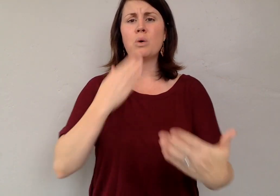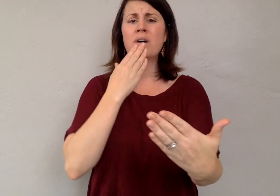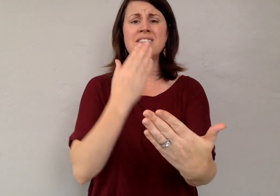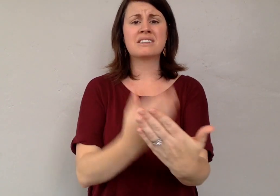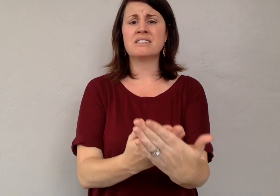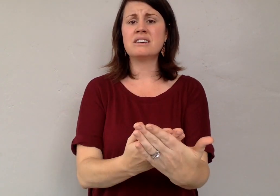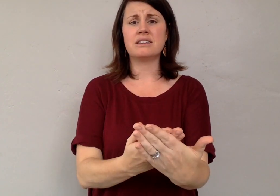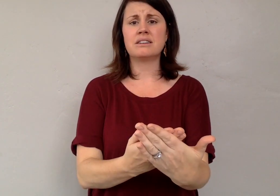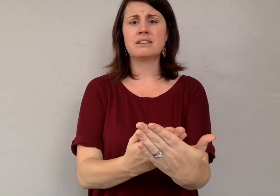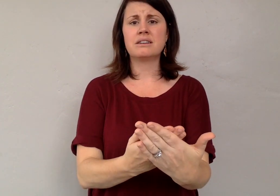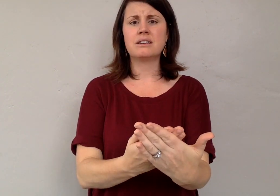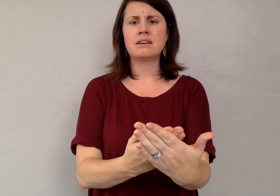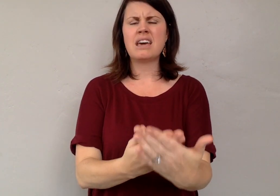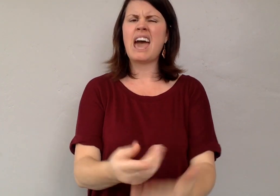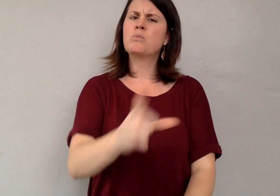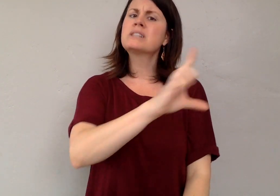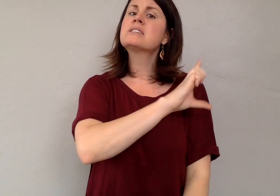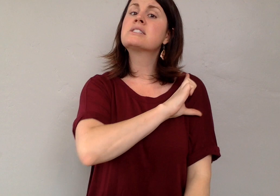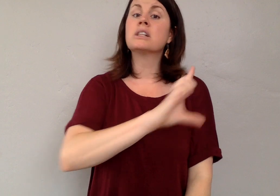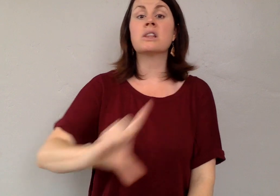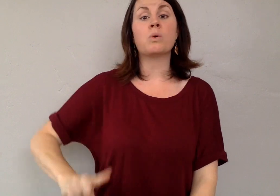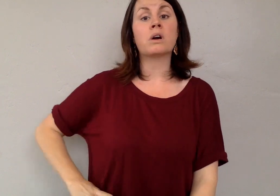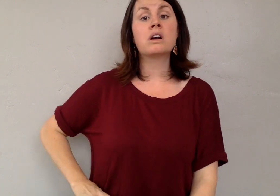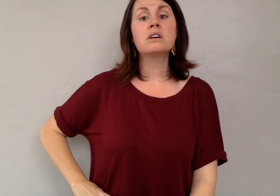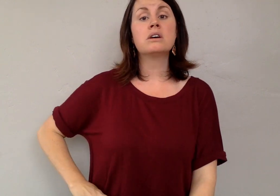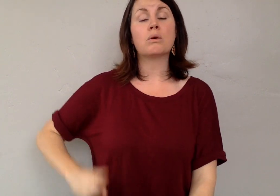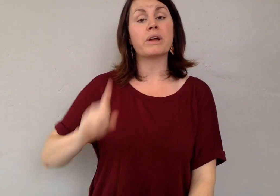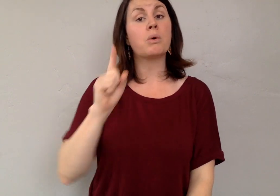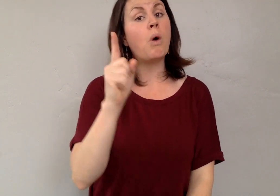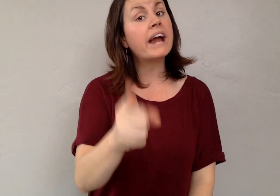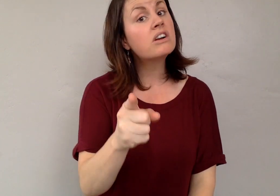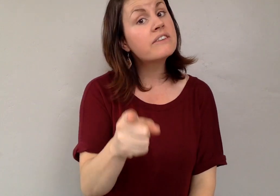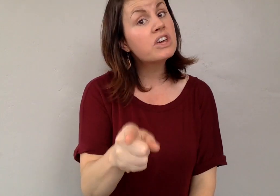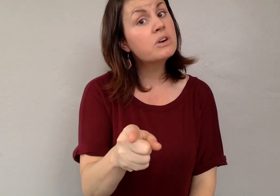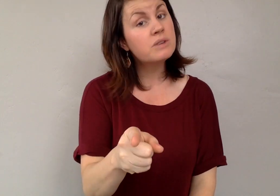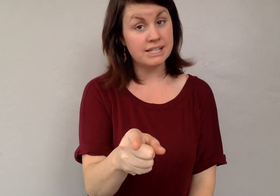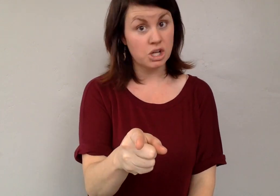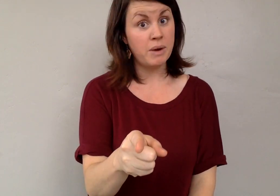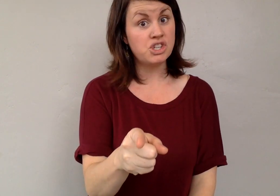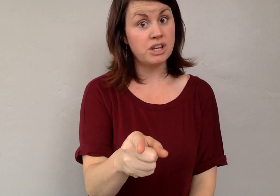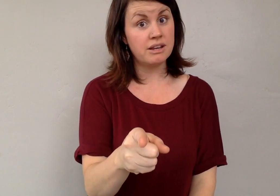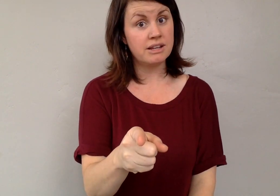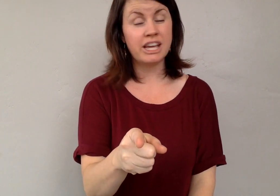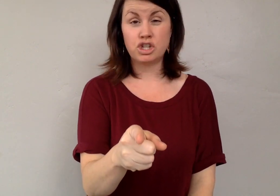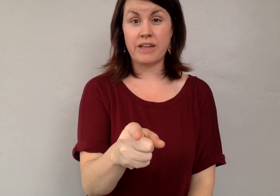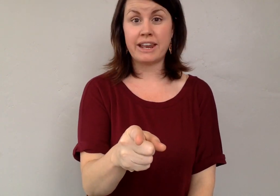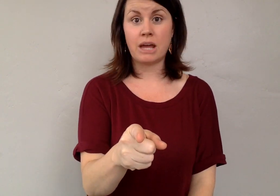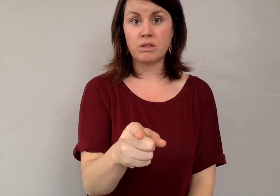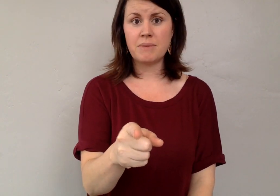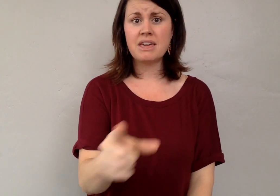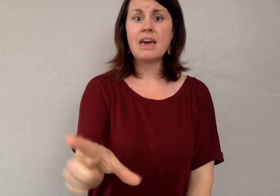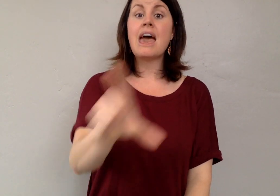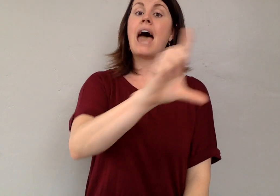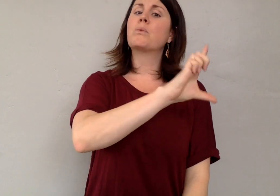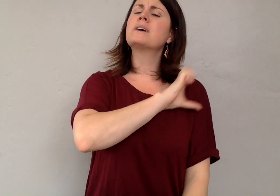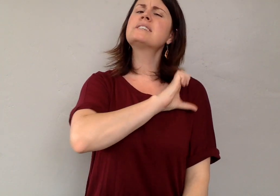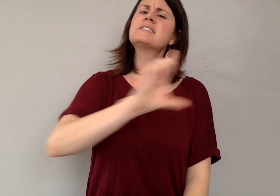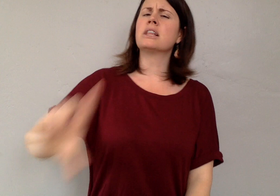what is good? And what does the Lord require of you? It's a question. Can you try that again with me? And what does the